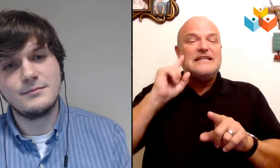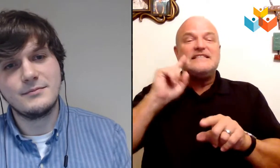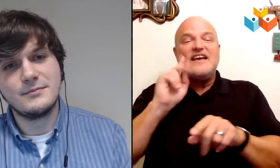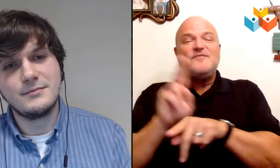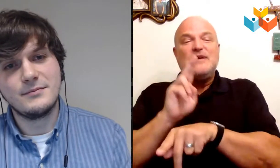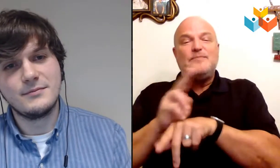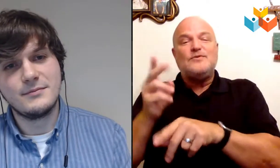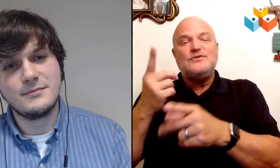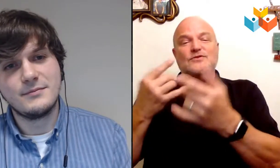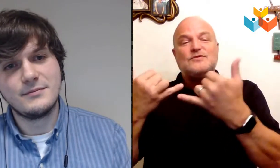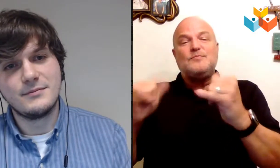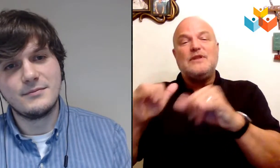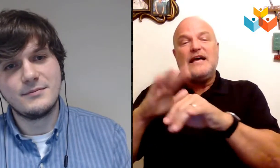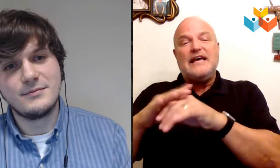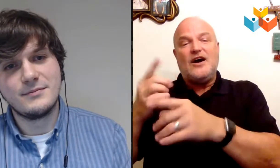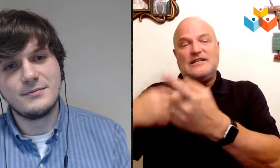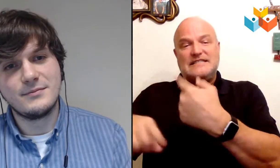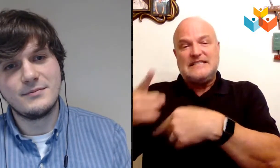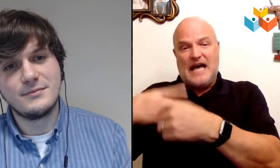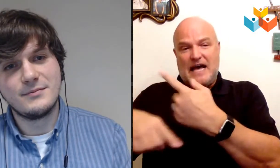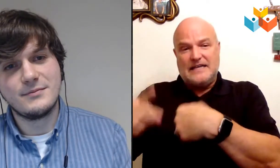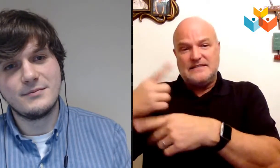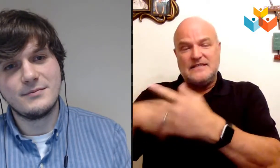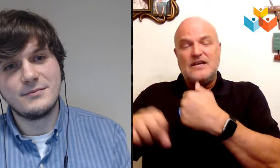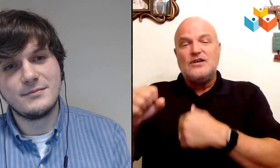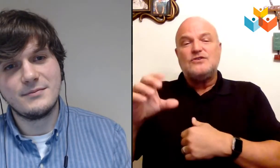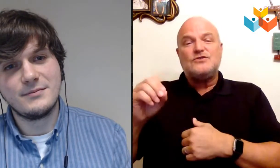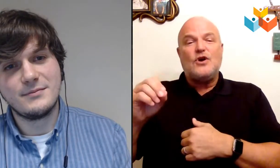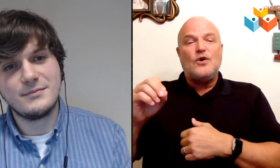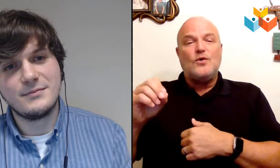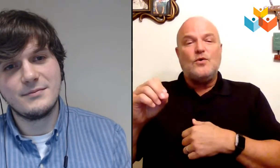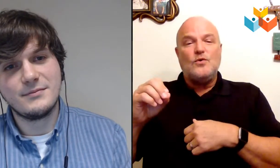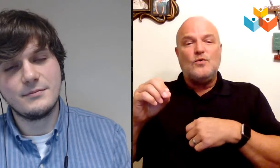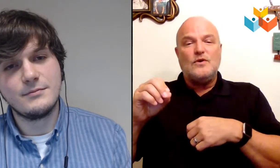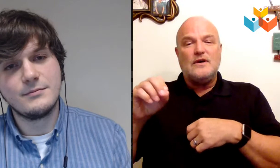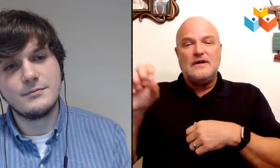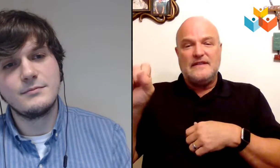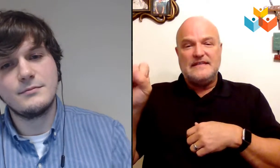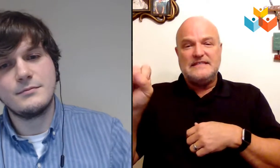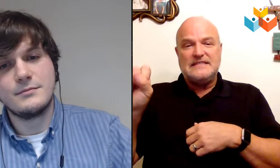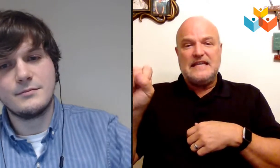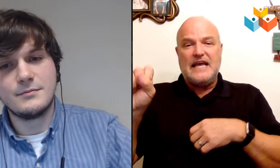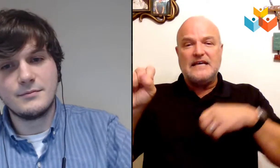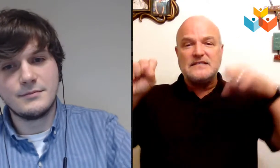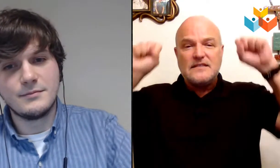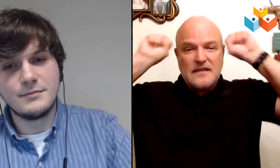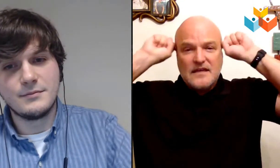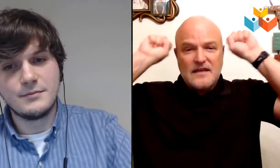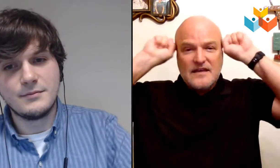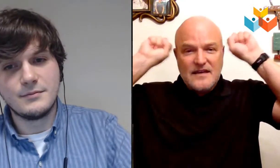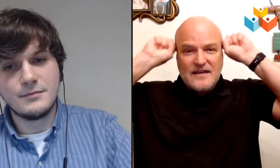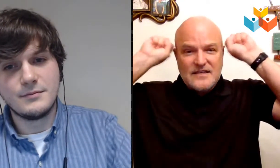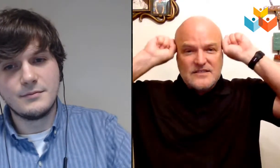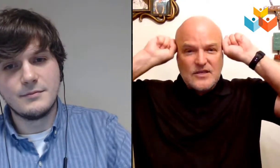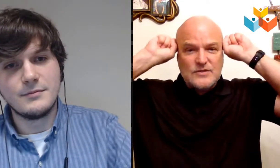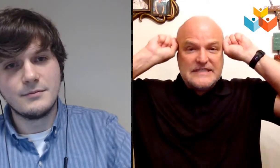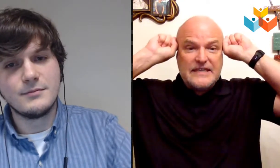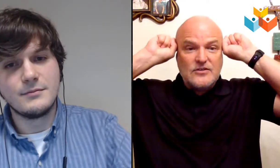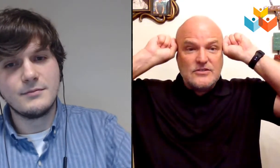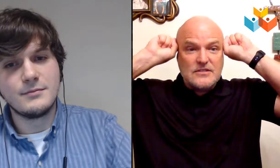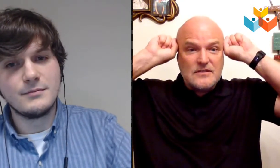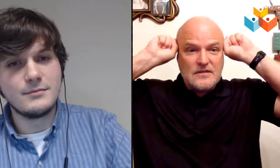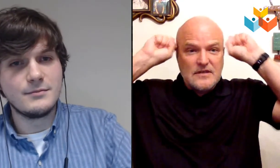words. Deaf people use play on signs. So this is an S.